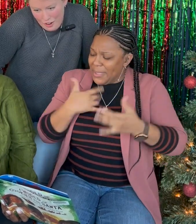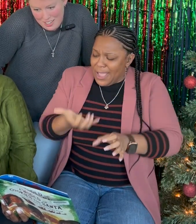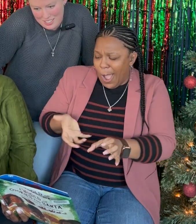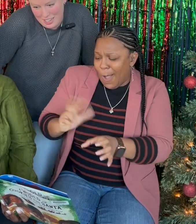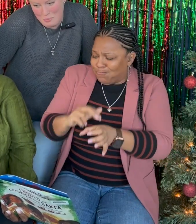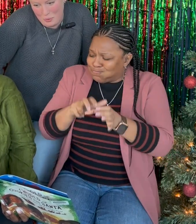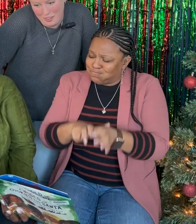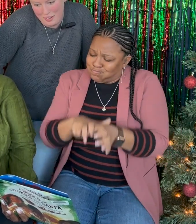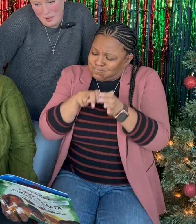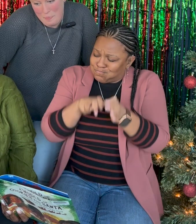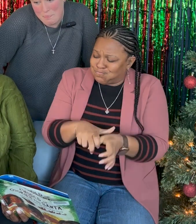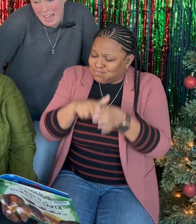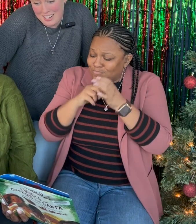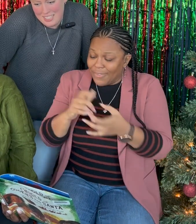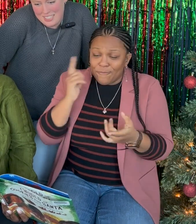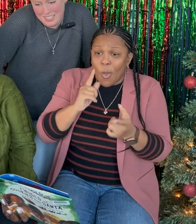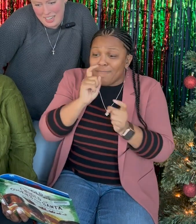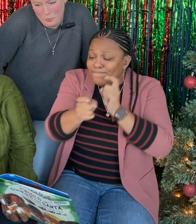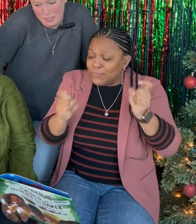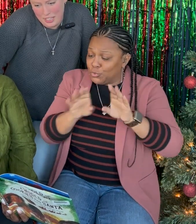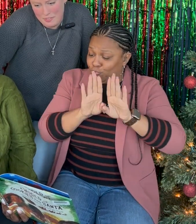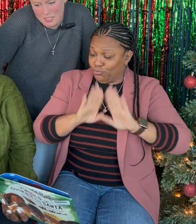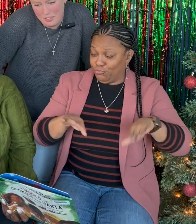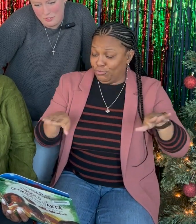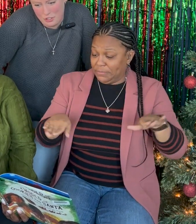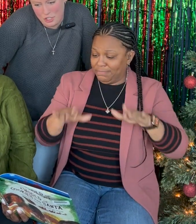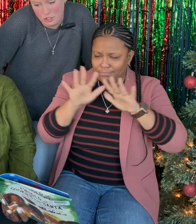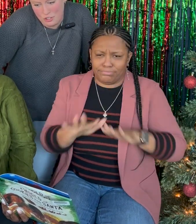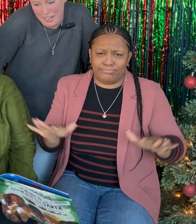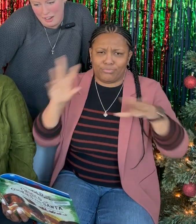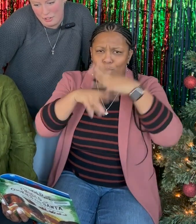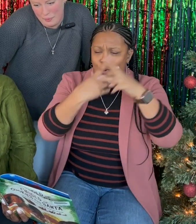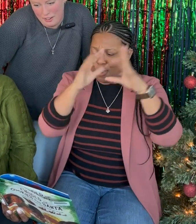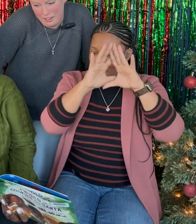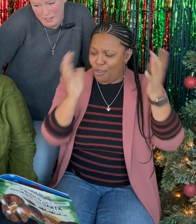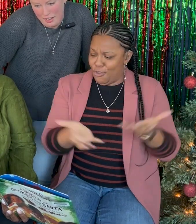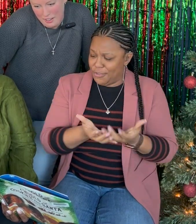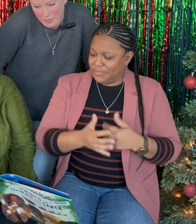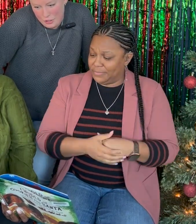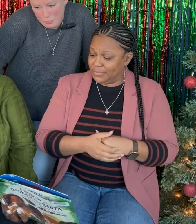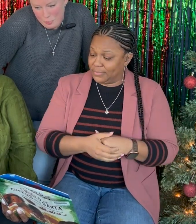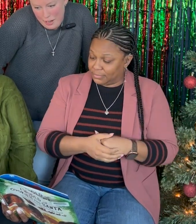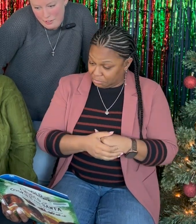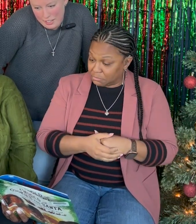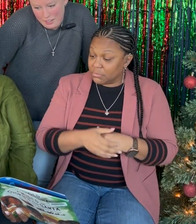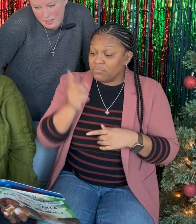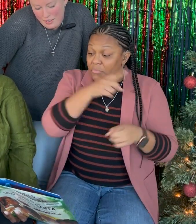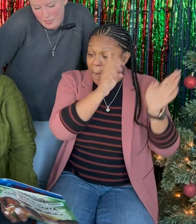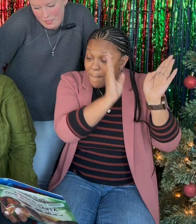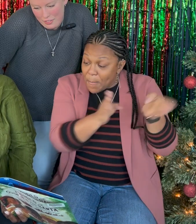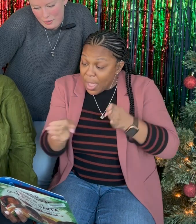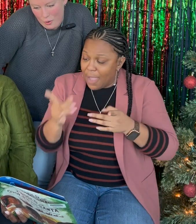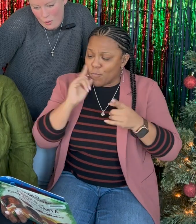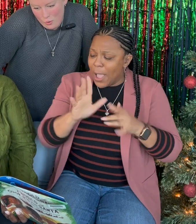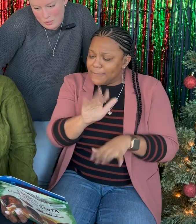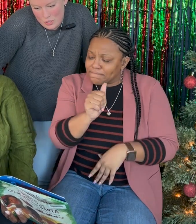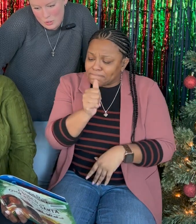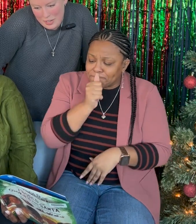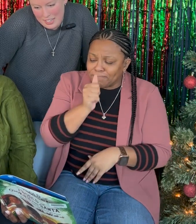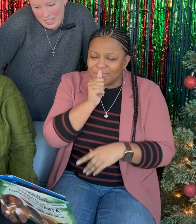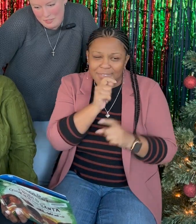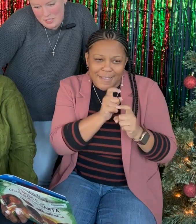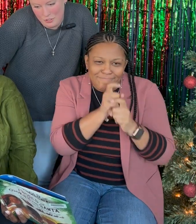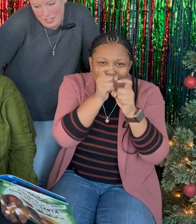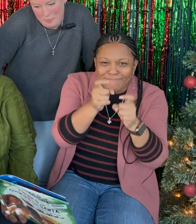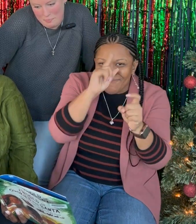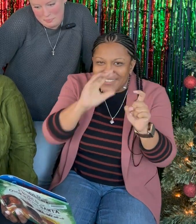Grandfather Frost, and more, packs his sleigh with gifts for children everywhere. They're preparing their own